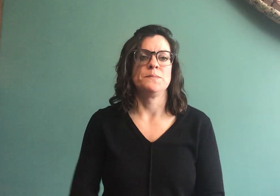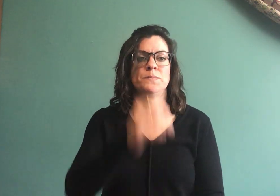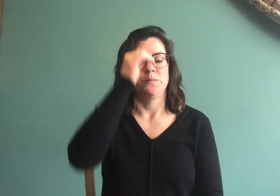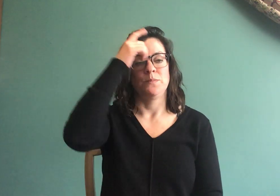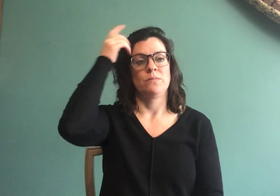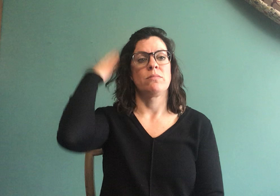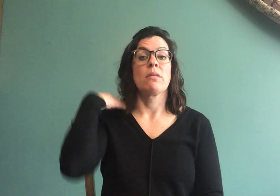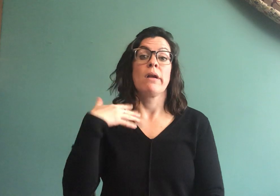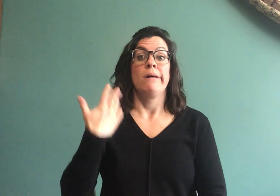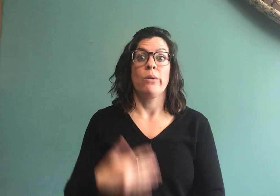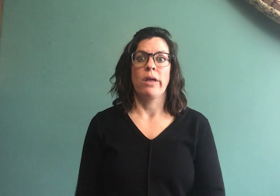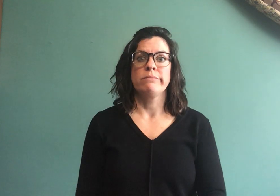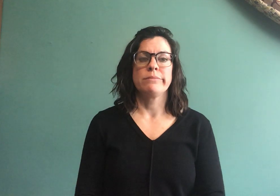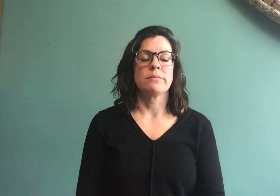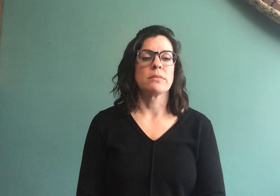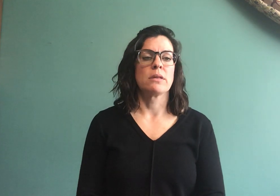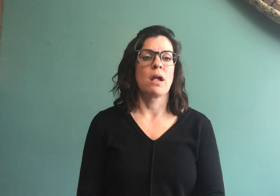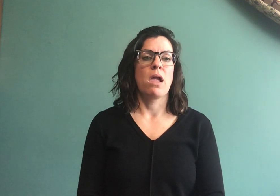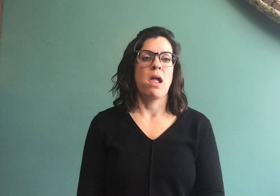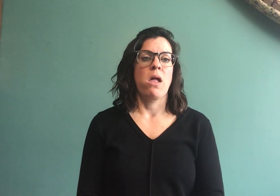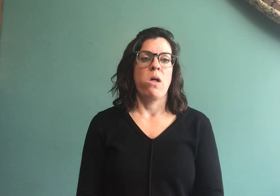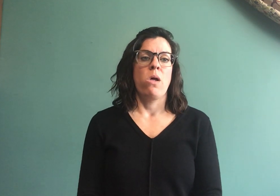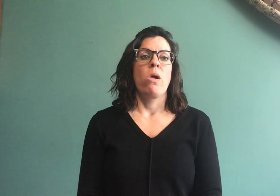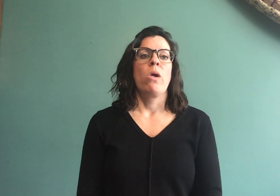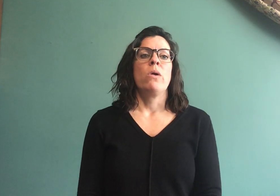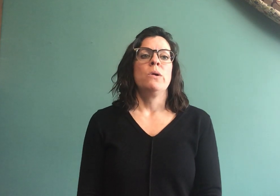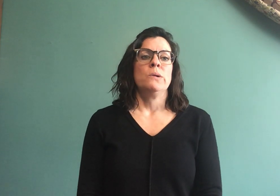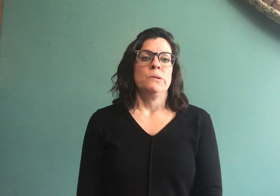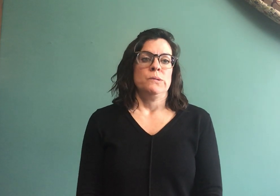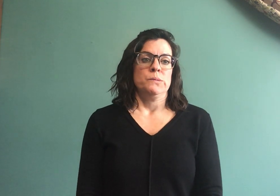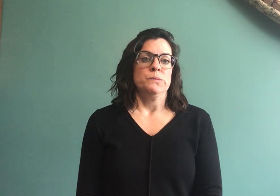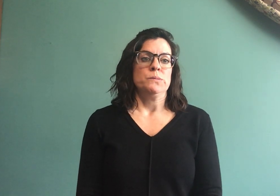So if I found one spare, but I got to pull 2 more wires through, what can I do, Megan?